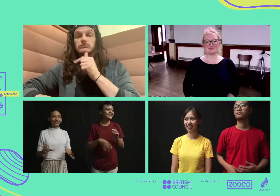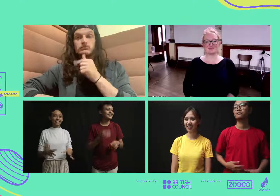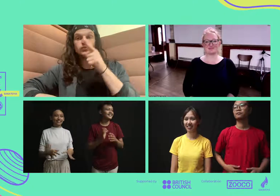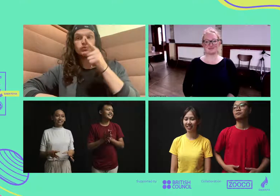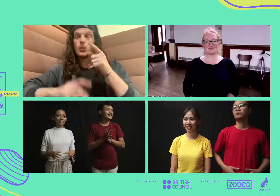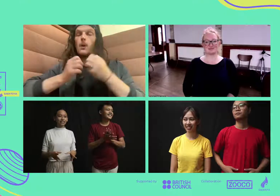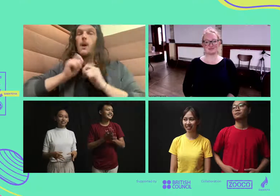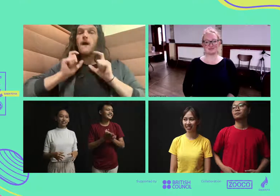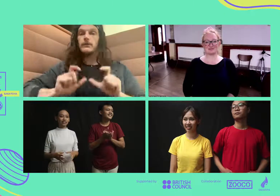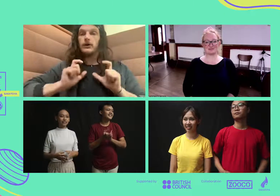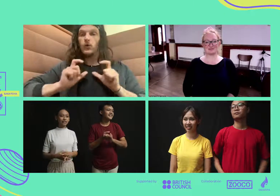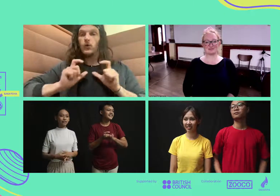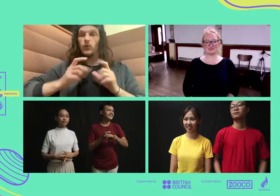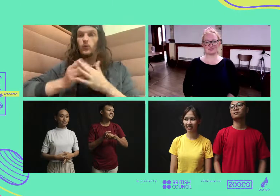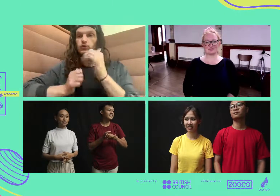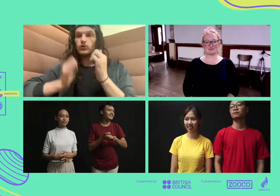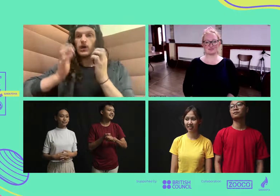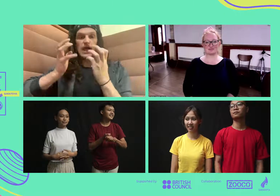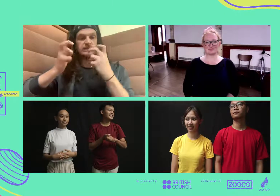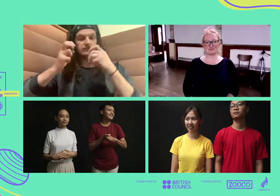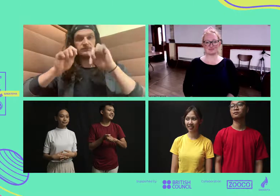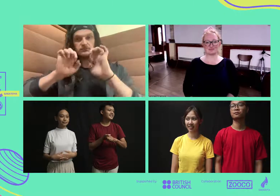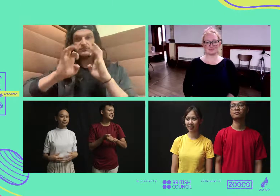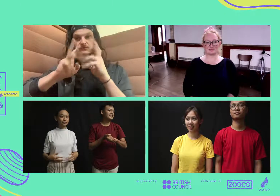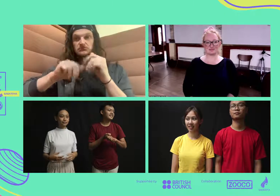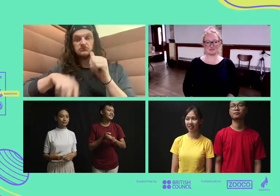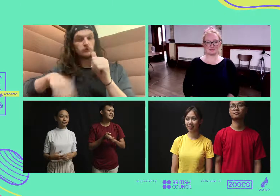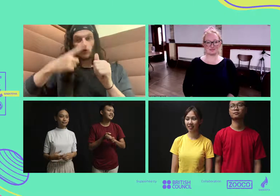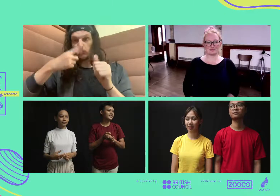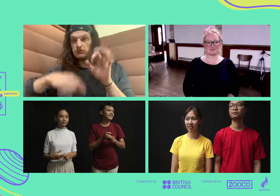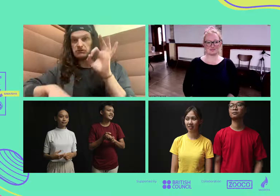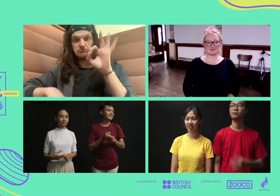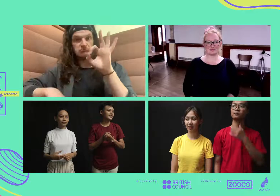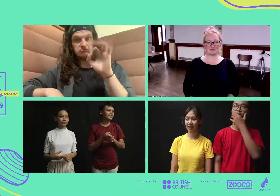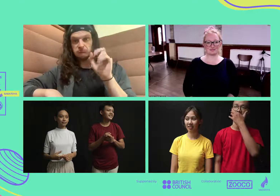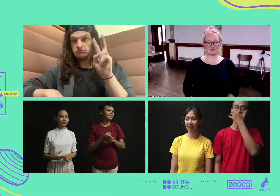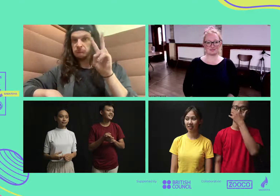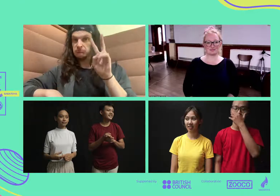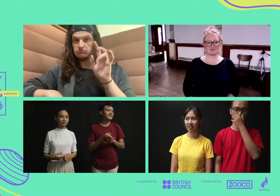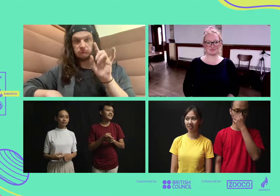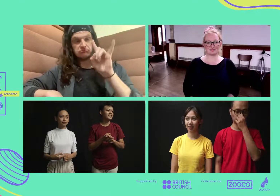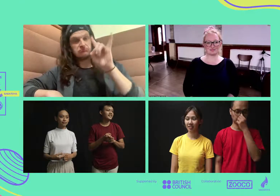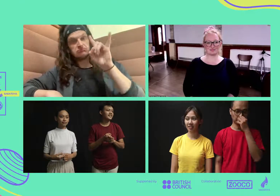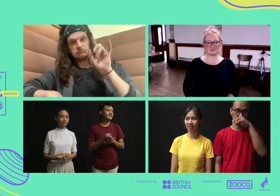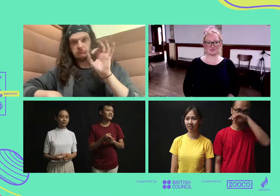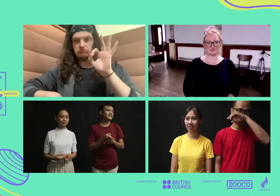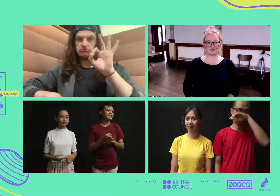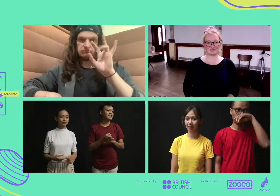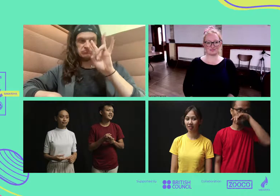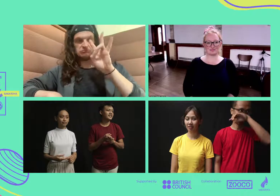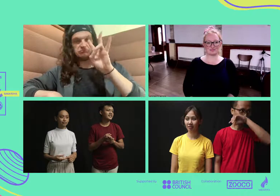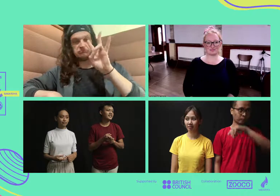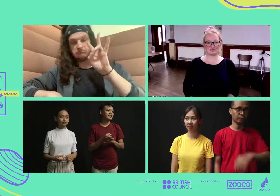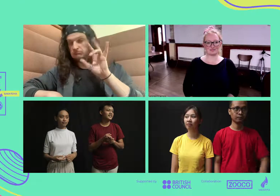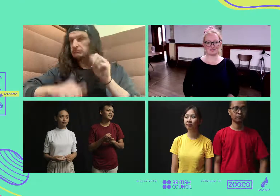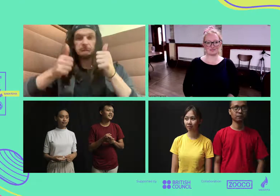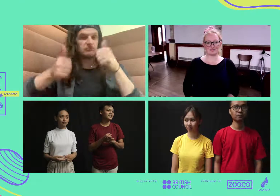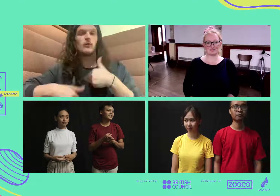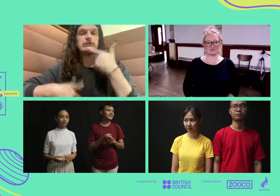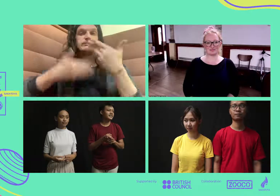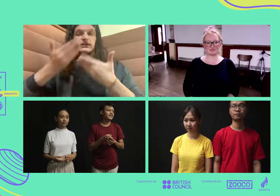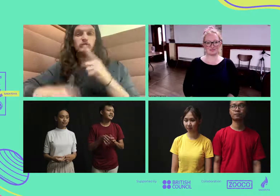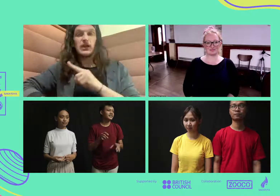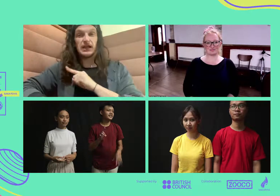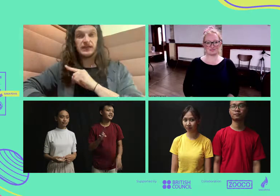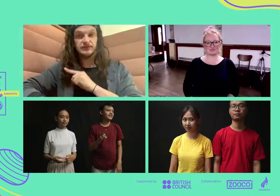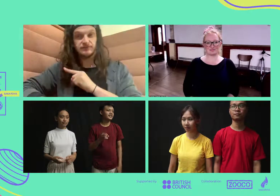So thinking about VV, it's very useful to consider making sure that your hands are comfortable and relaxed. So you can choose a